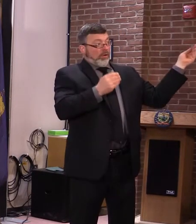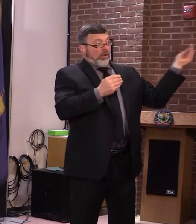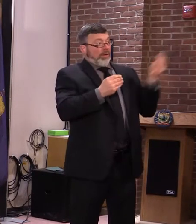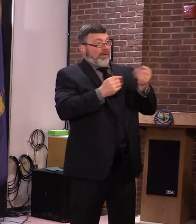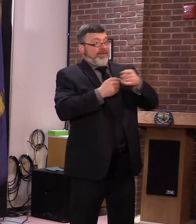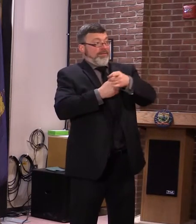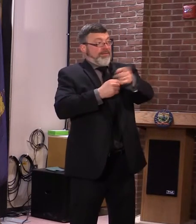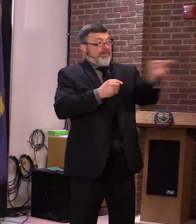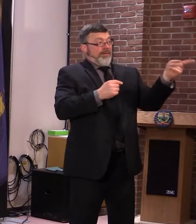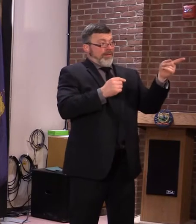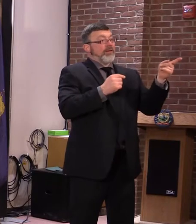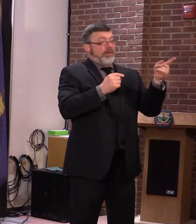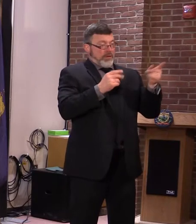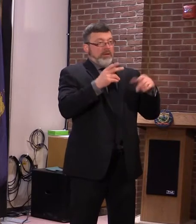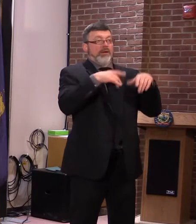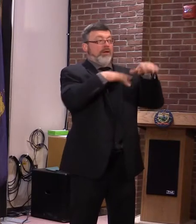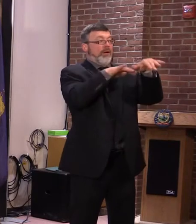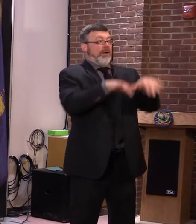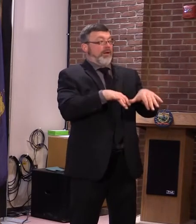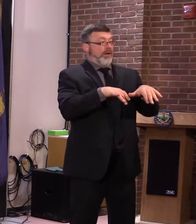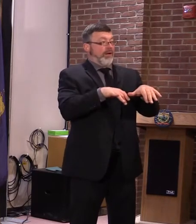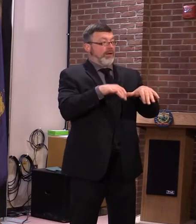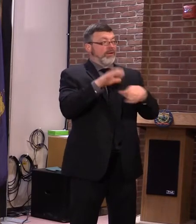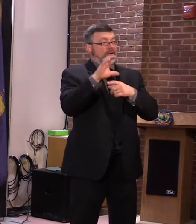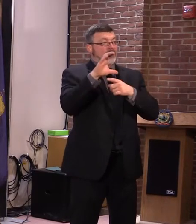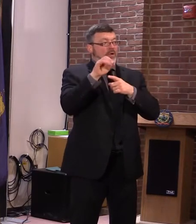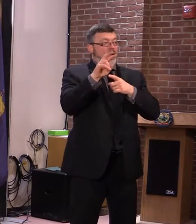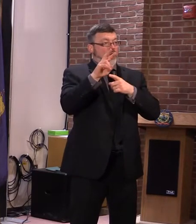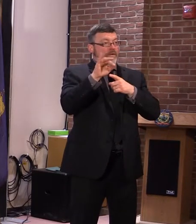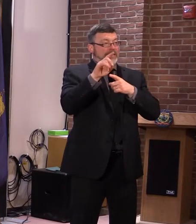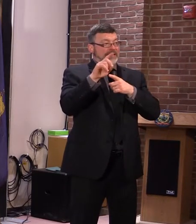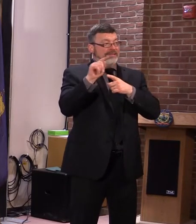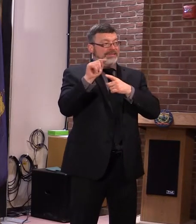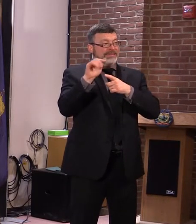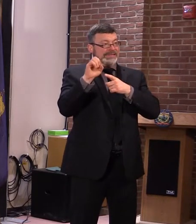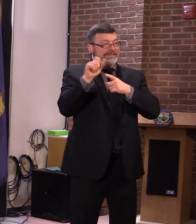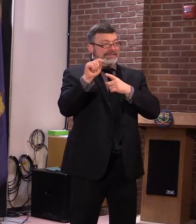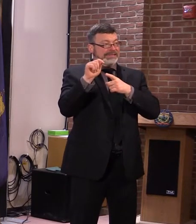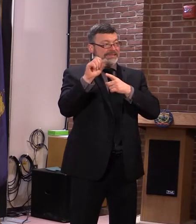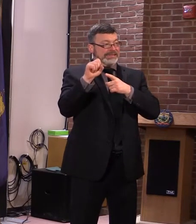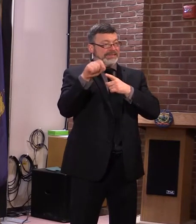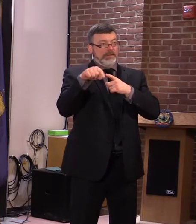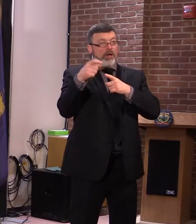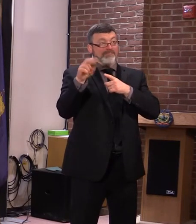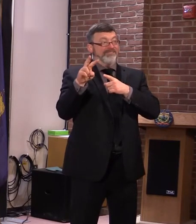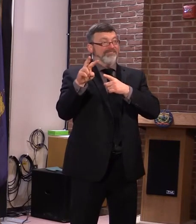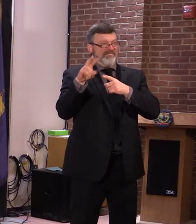online by going to covidtests.gov. You can also call